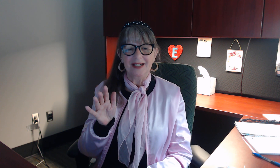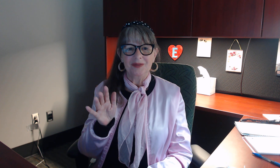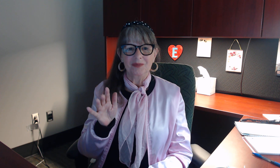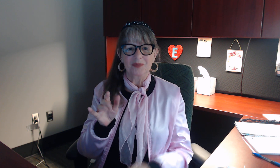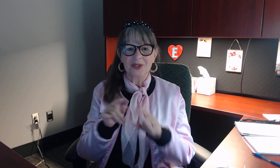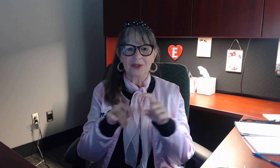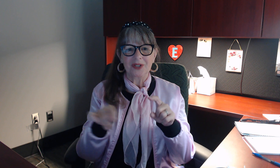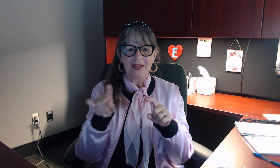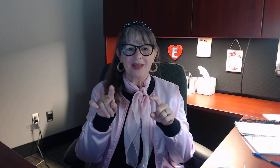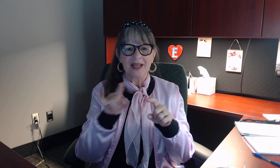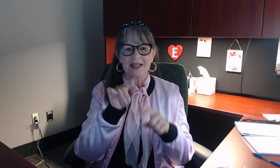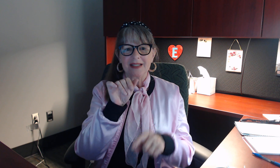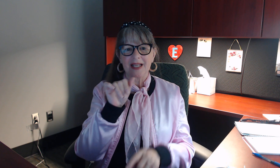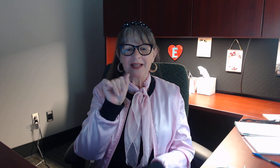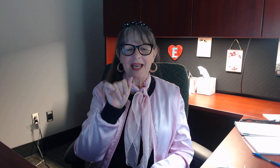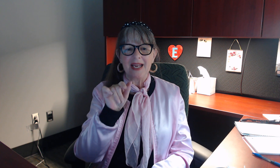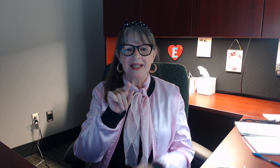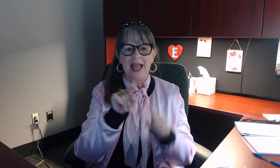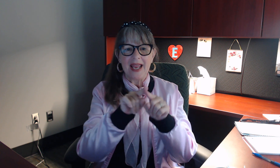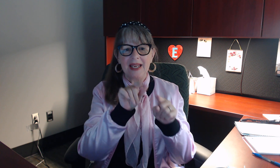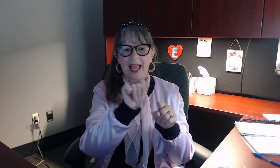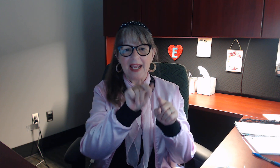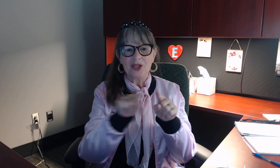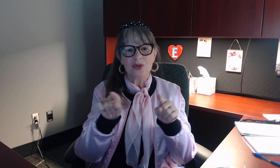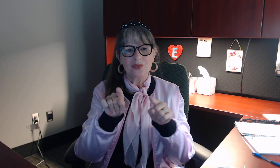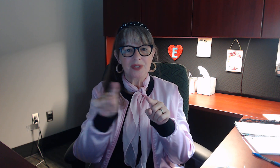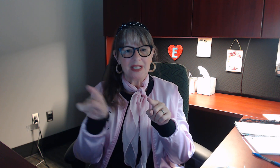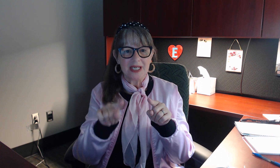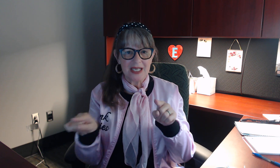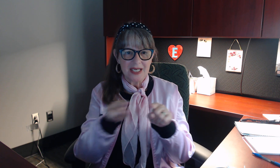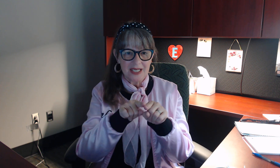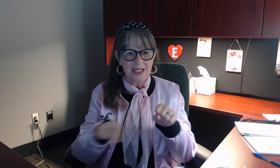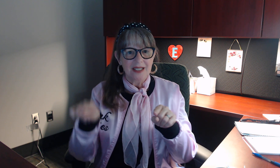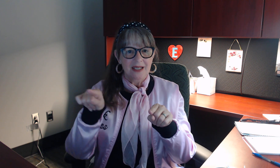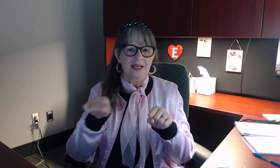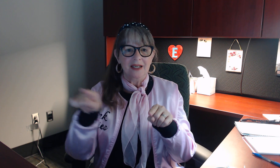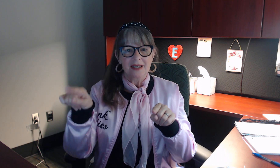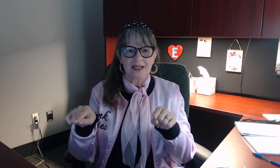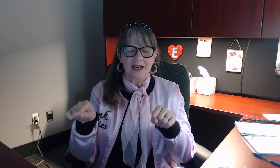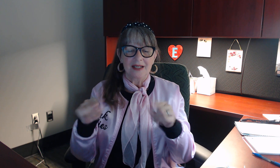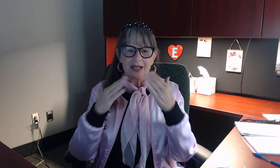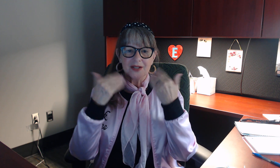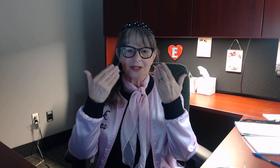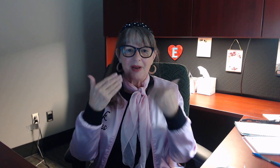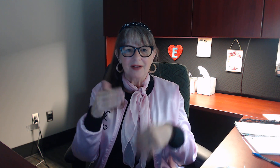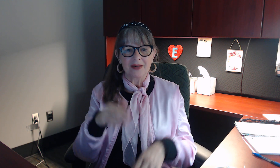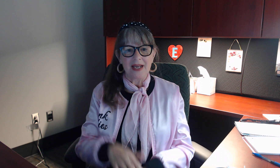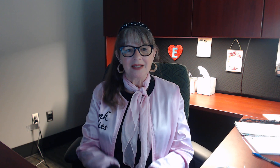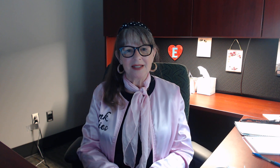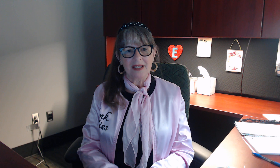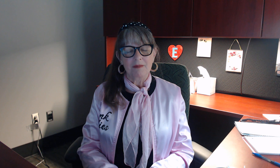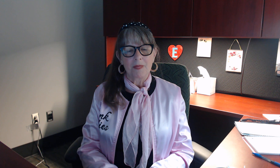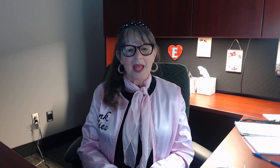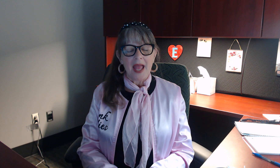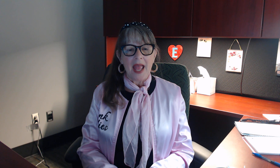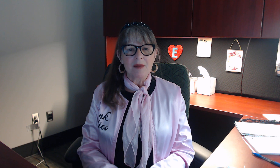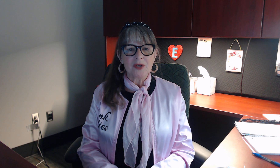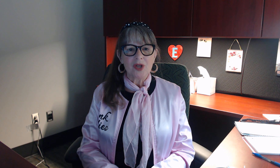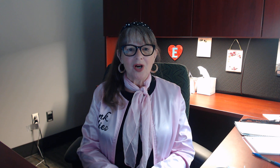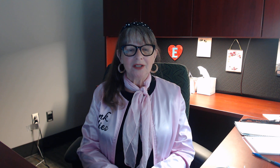when you look at that, it's got the A to Z, and it's got like a smile, A to Z, Amazon,